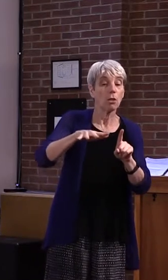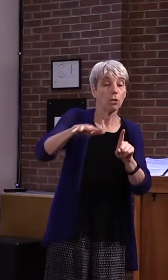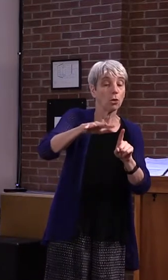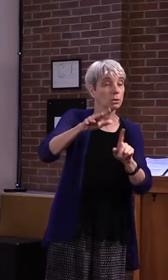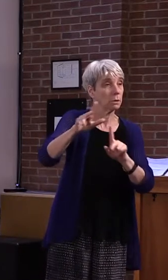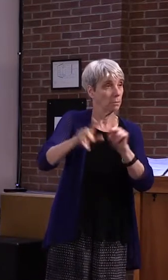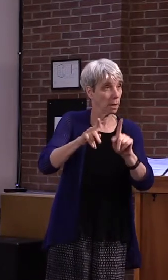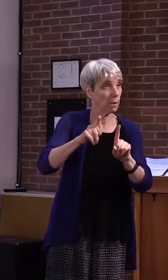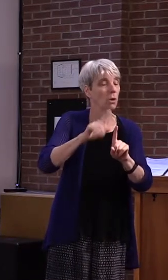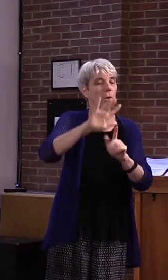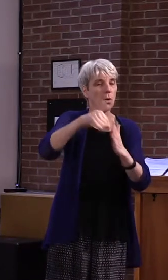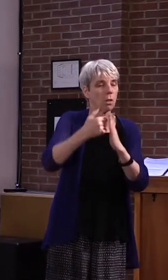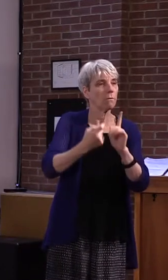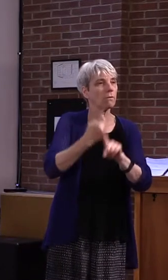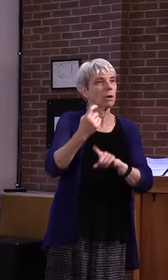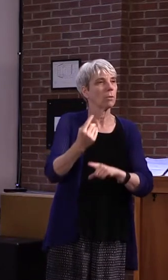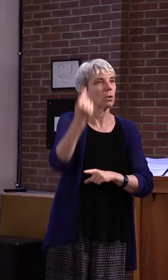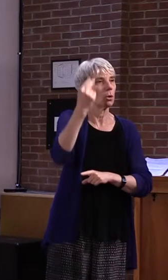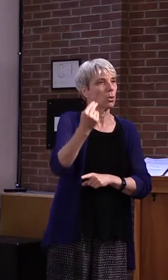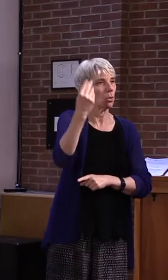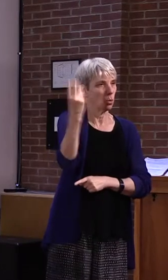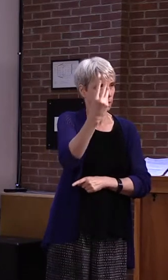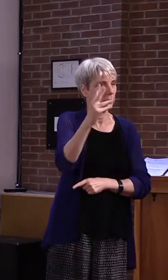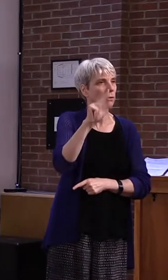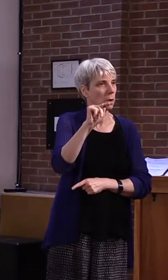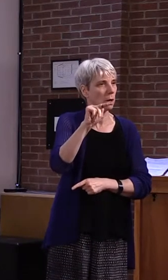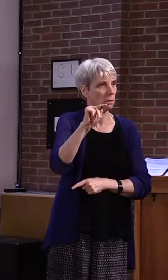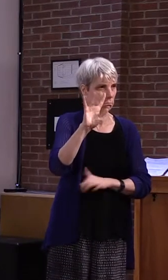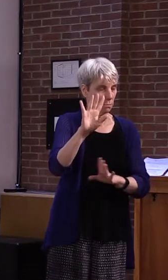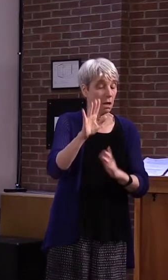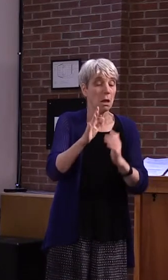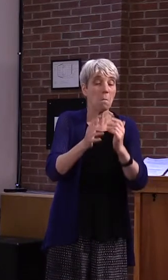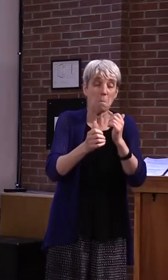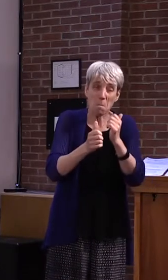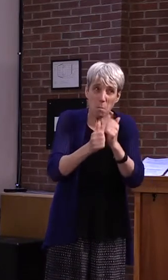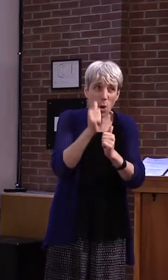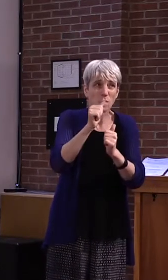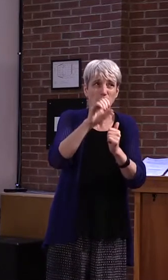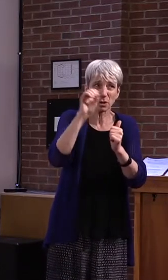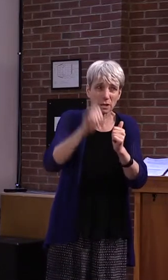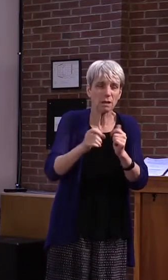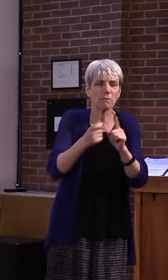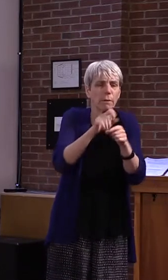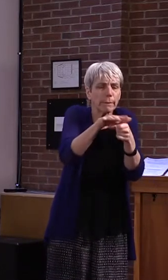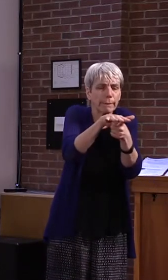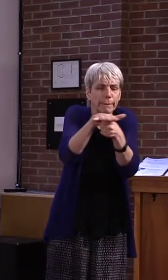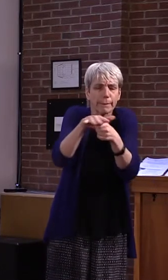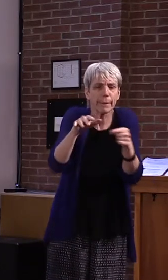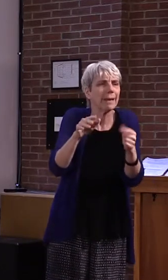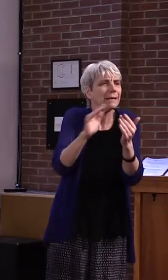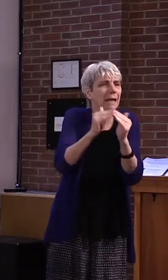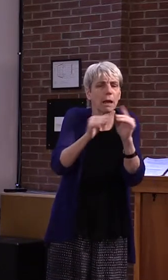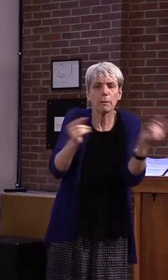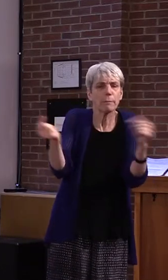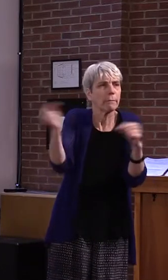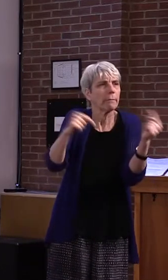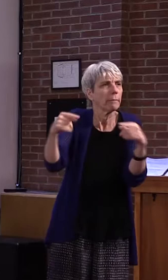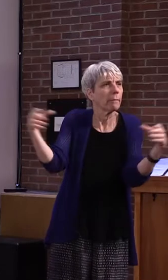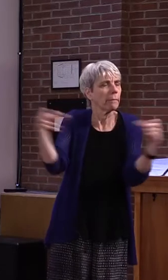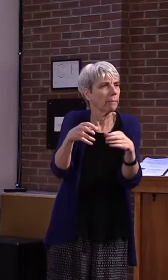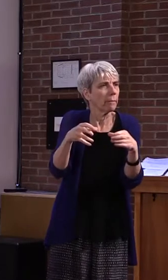from northwestern Vermont, and almost all are from the immediate surrounding communities. Just so that everyone